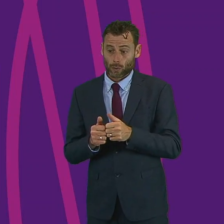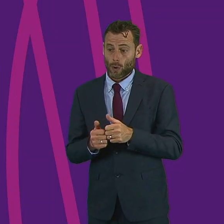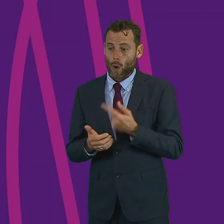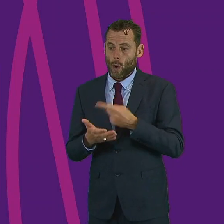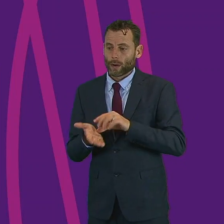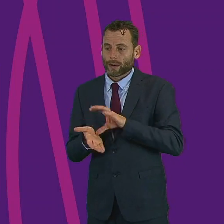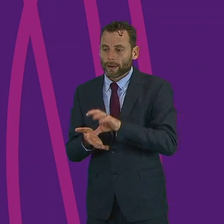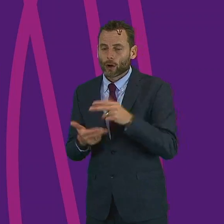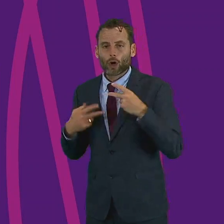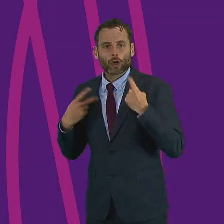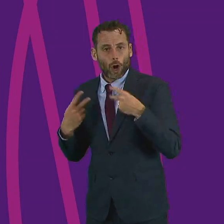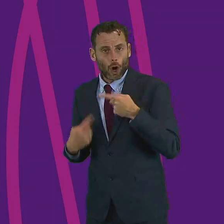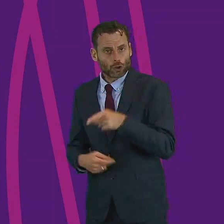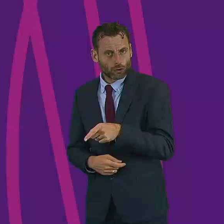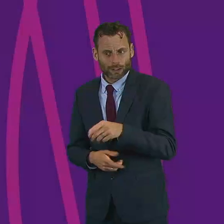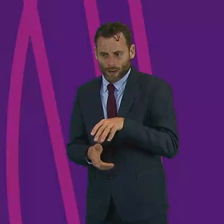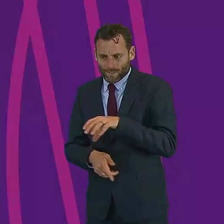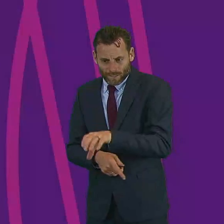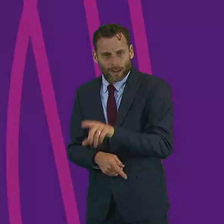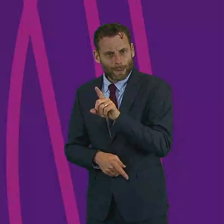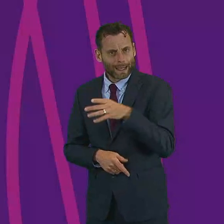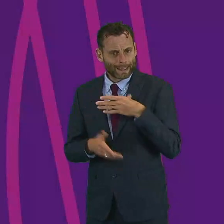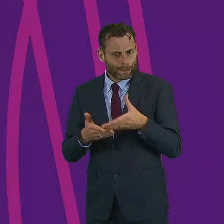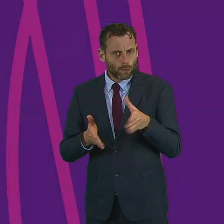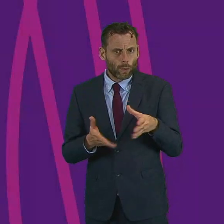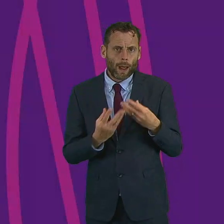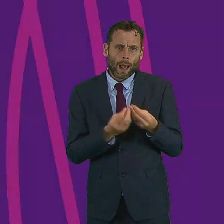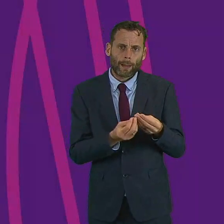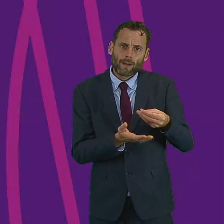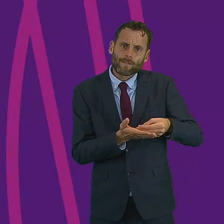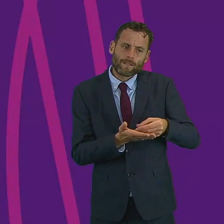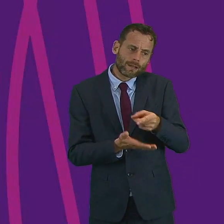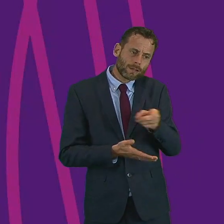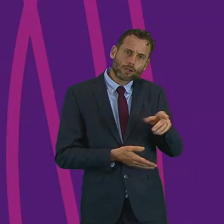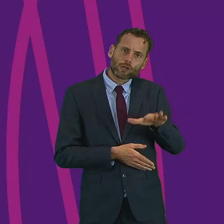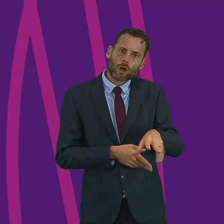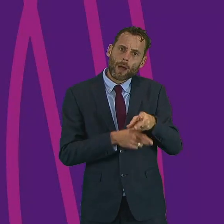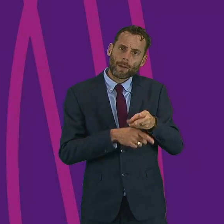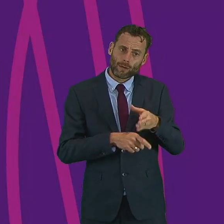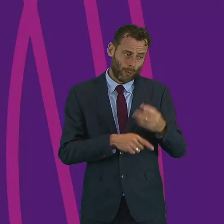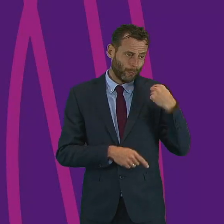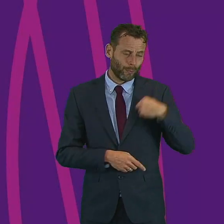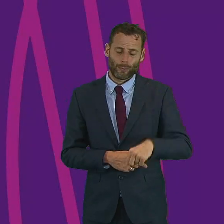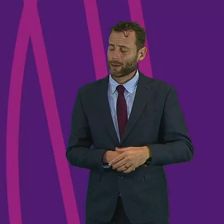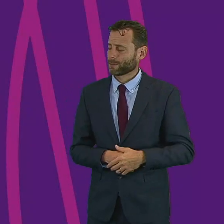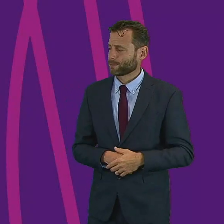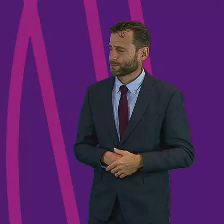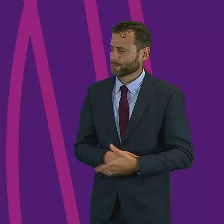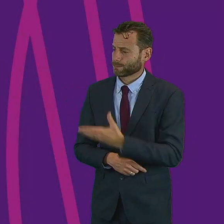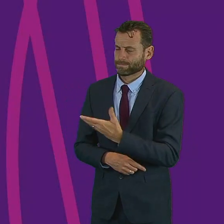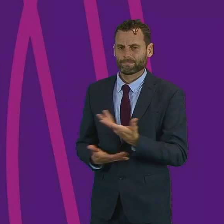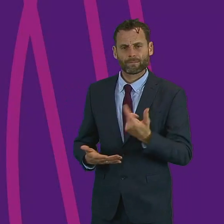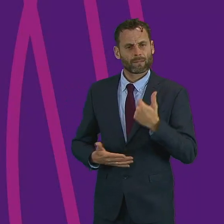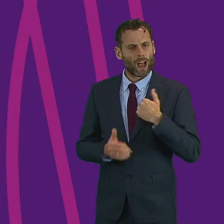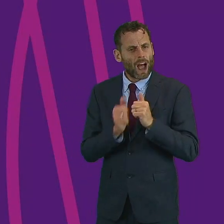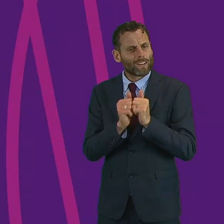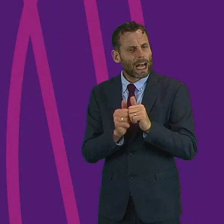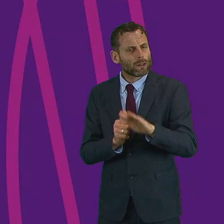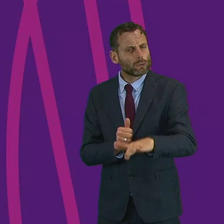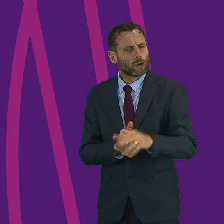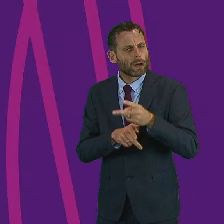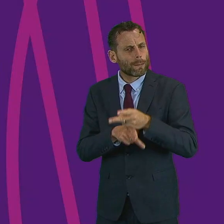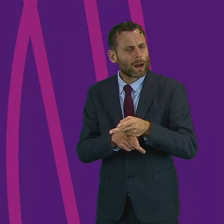meet those targets. So the Environment Secretary will give a more detailed update, but I can assure the member that these issues have the utmost priority within the